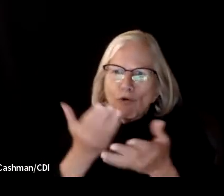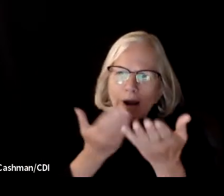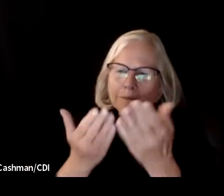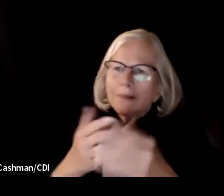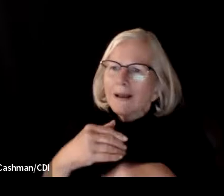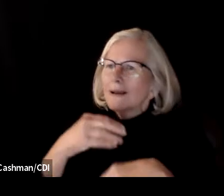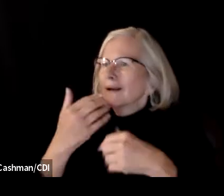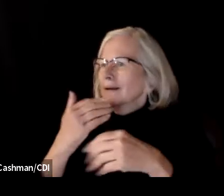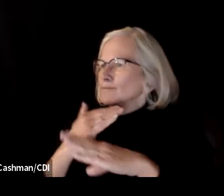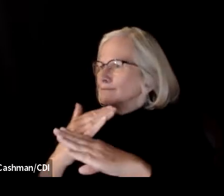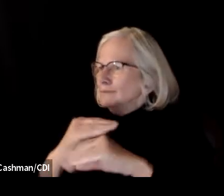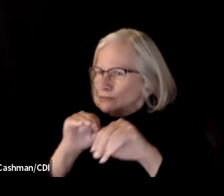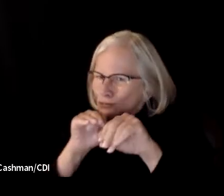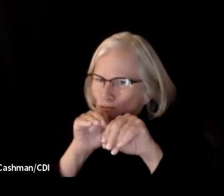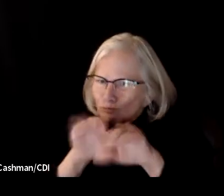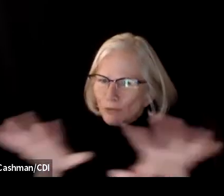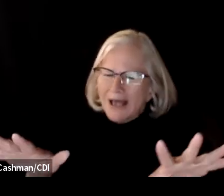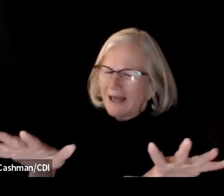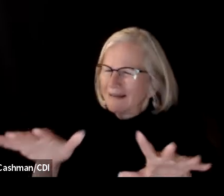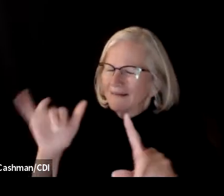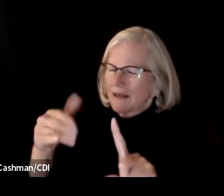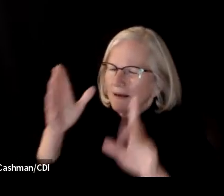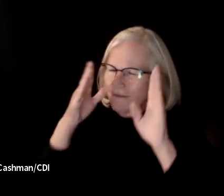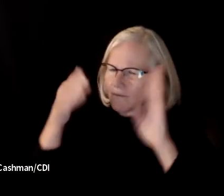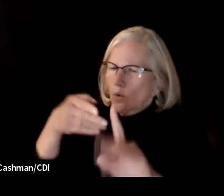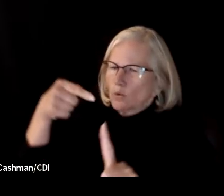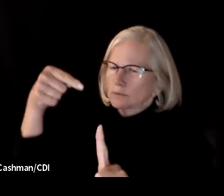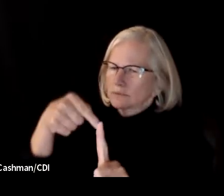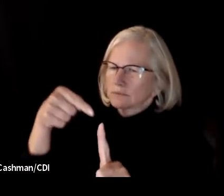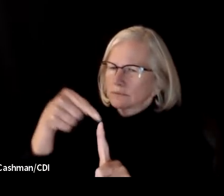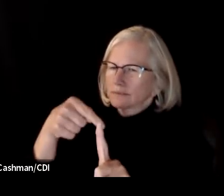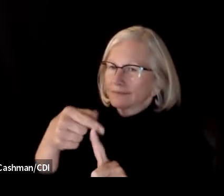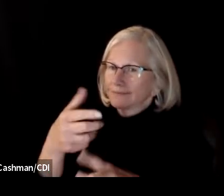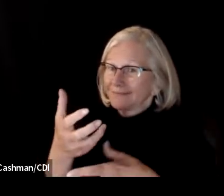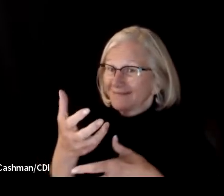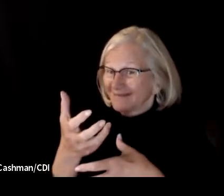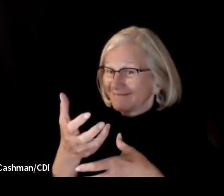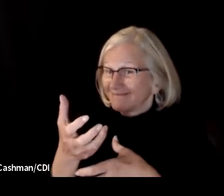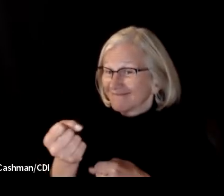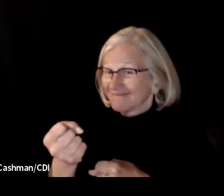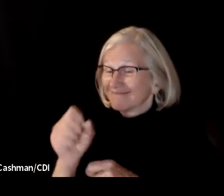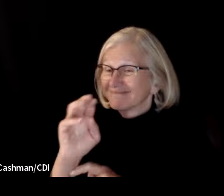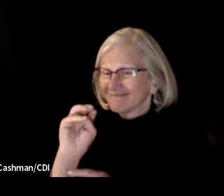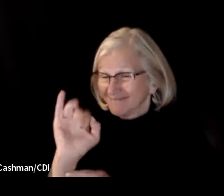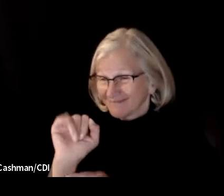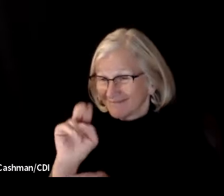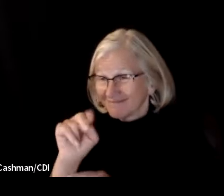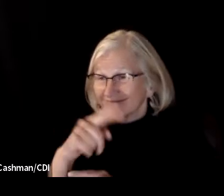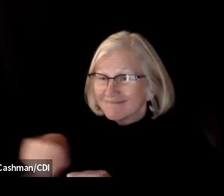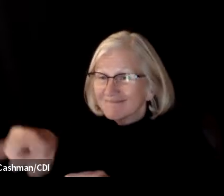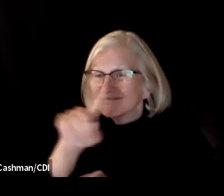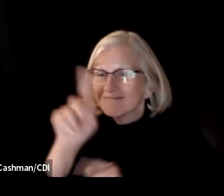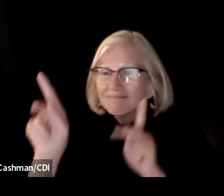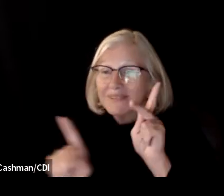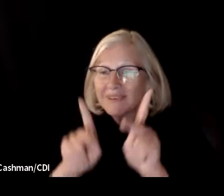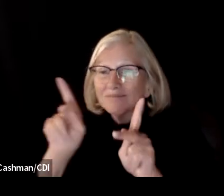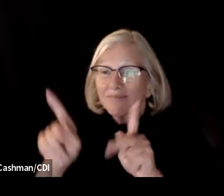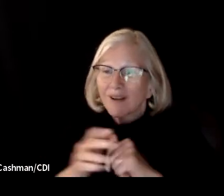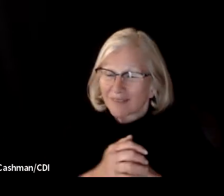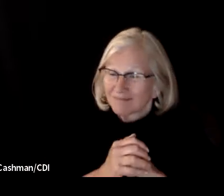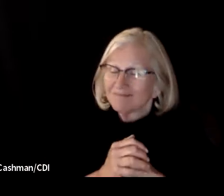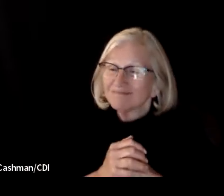and really trusting Minnesotans to ask their good questions, get their questions answered,